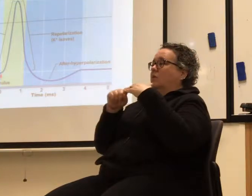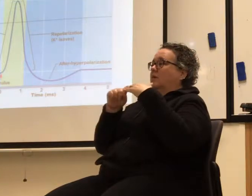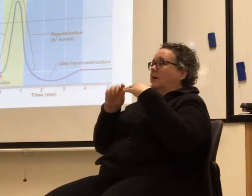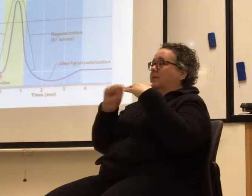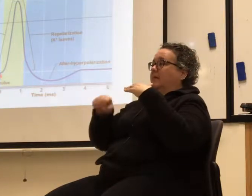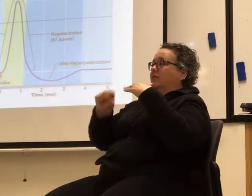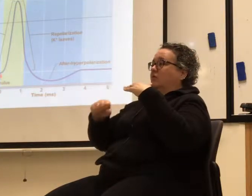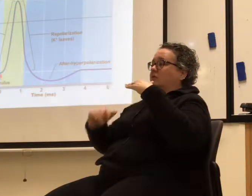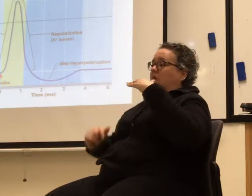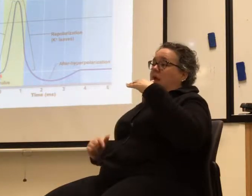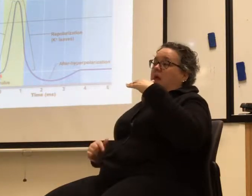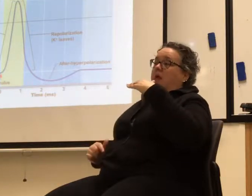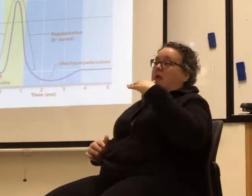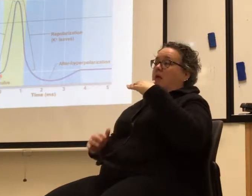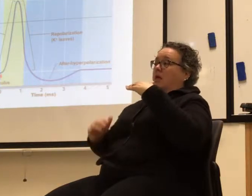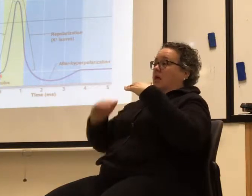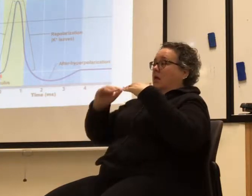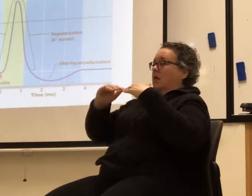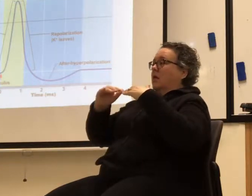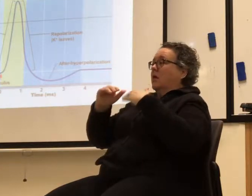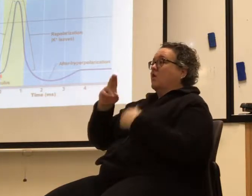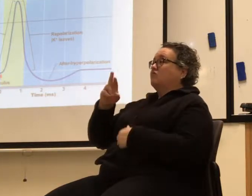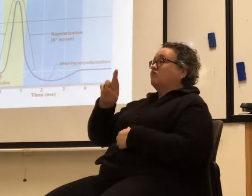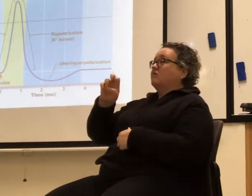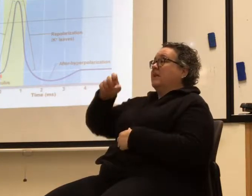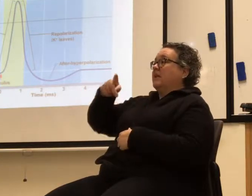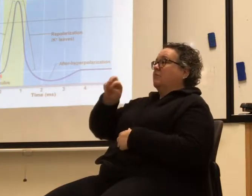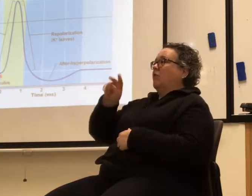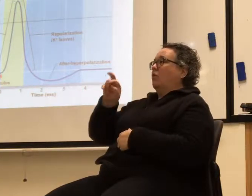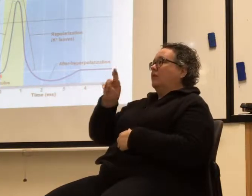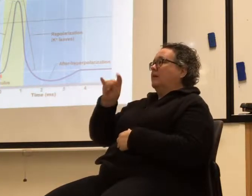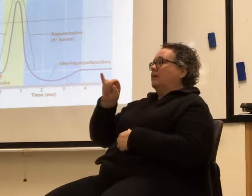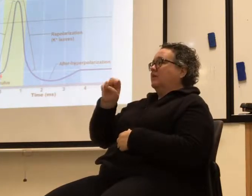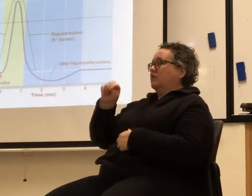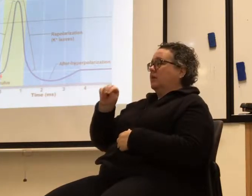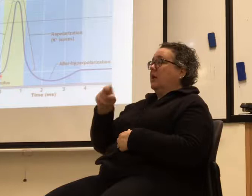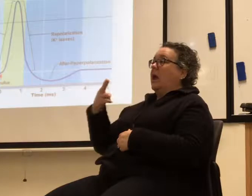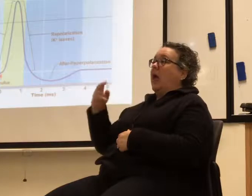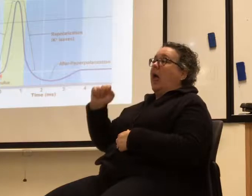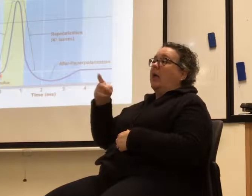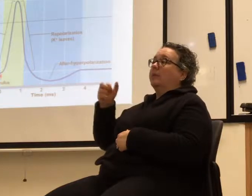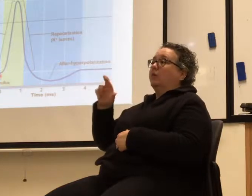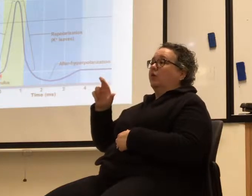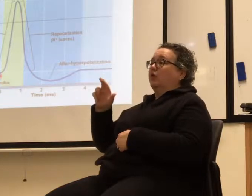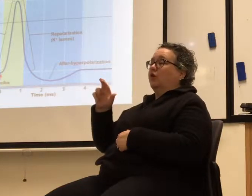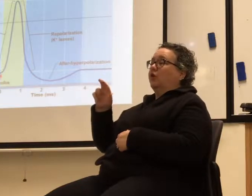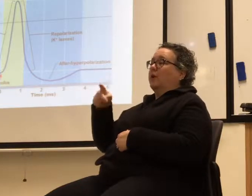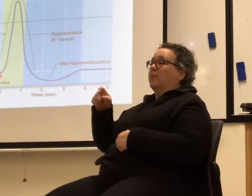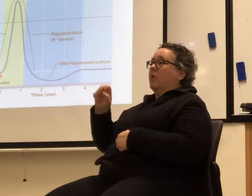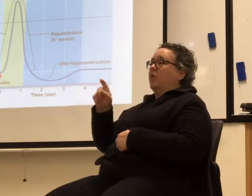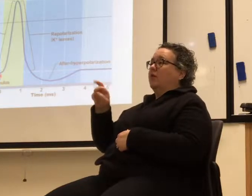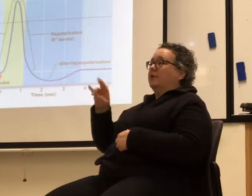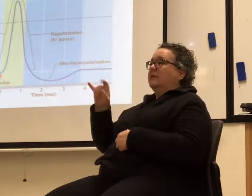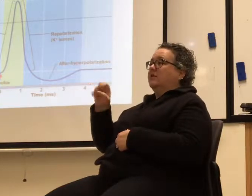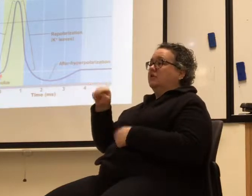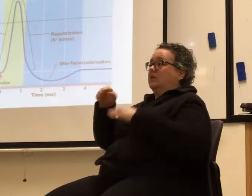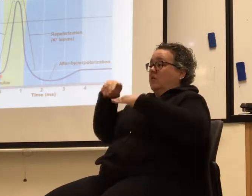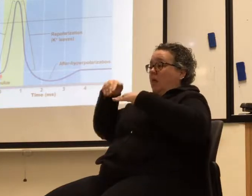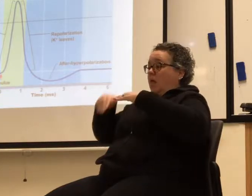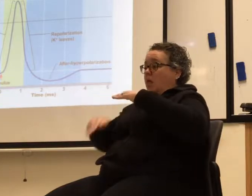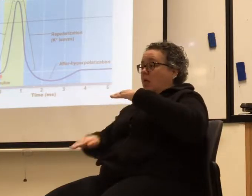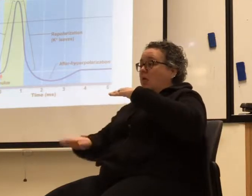depolarization, repolarization, hyperpolarization. And let's say right now is when you want to re-stimulate.